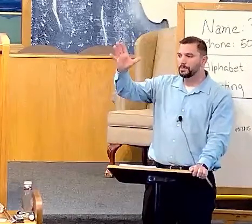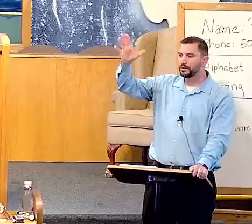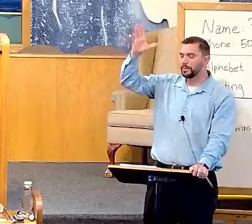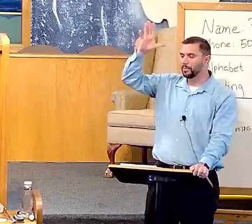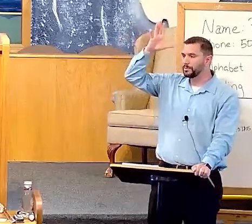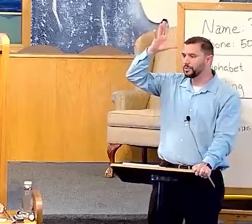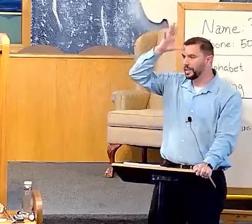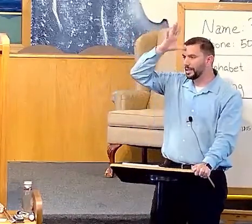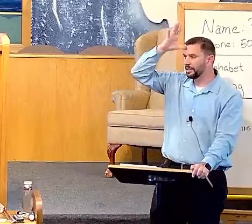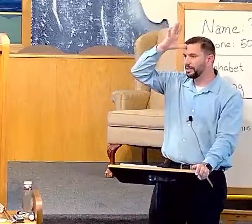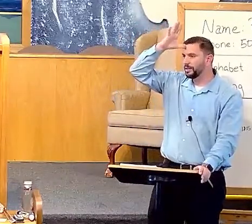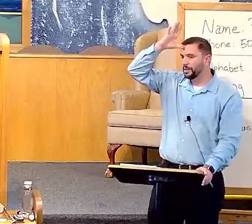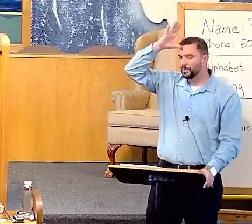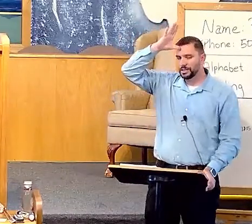I'm saying. What is this?